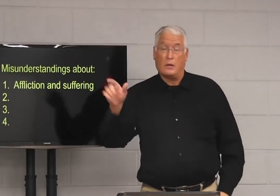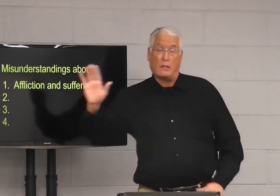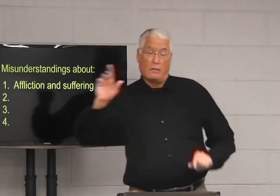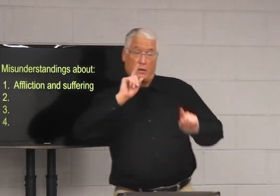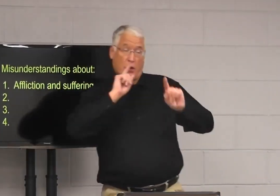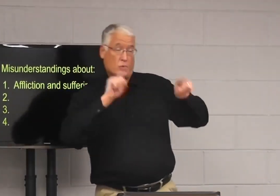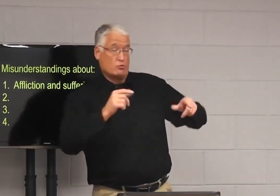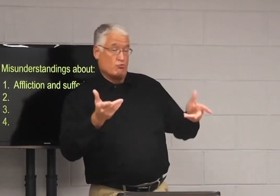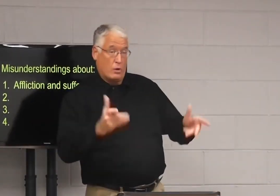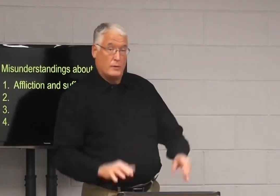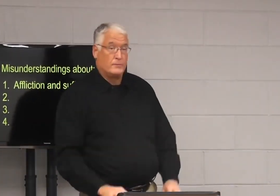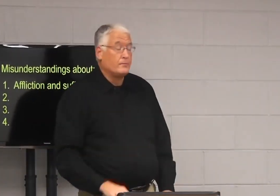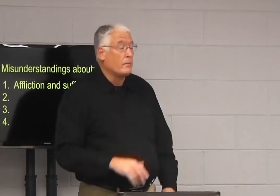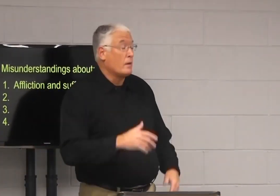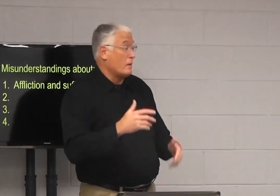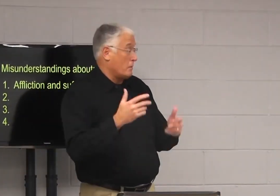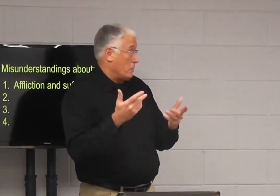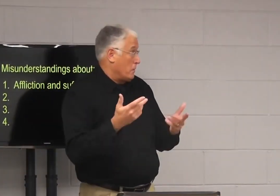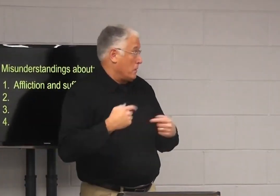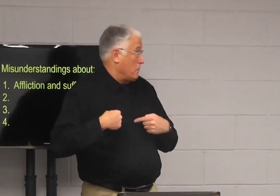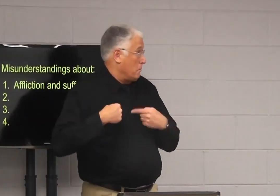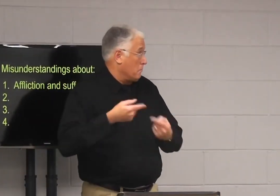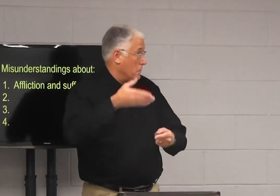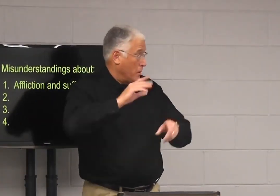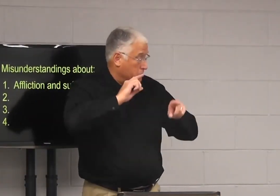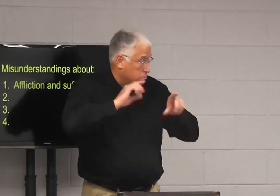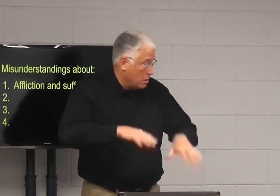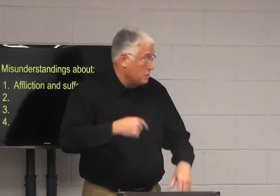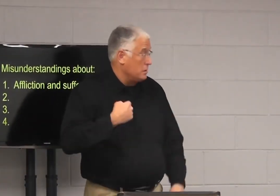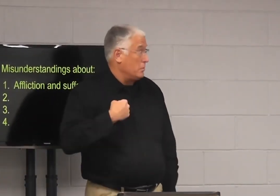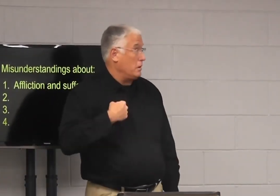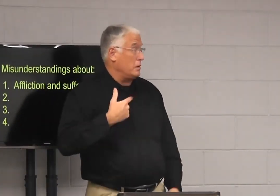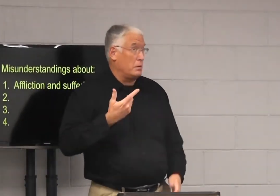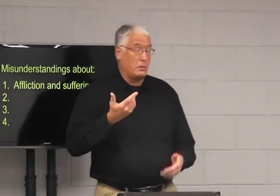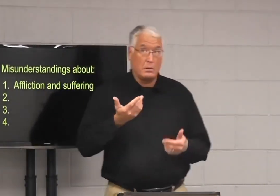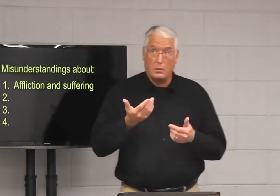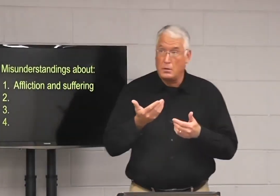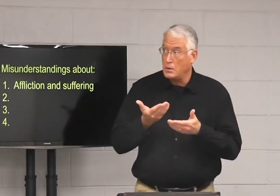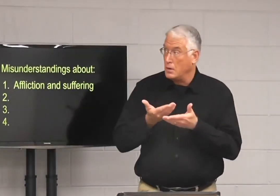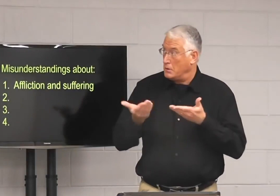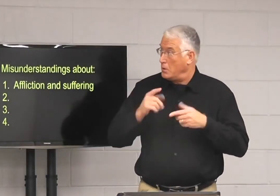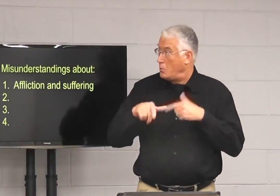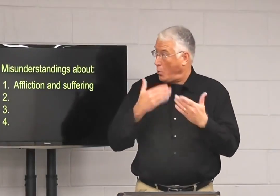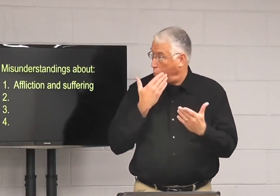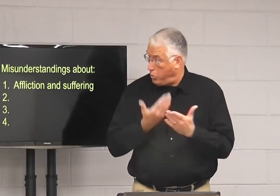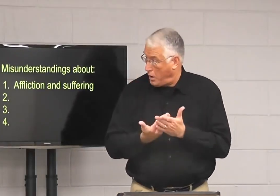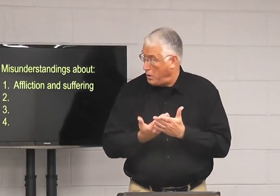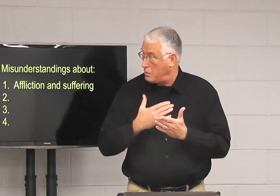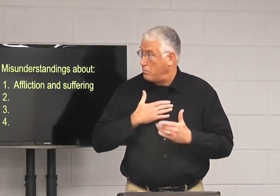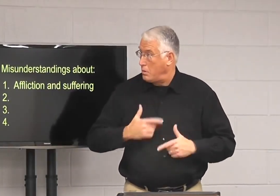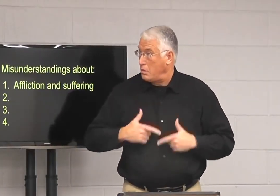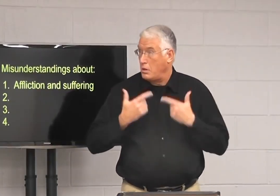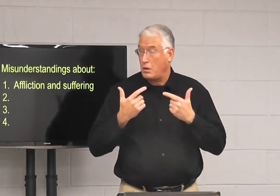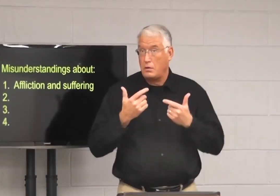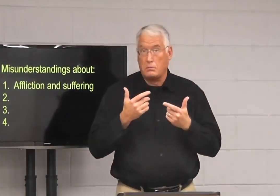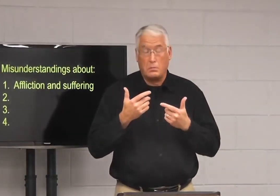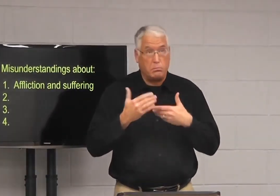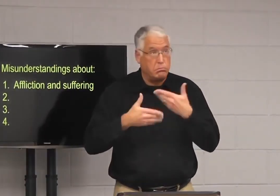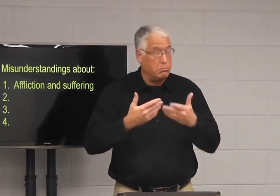most likely their answer would be, well, you know, God's blessed me. Things have been going well in my